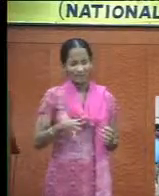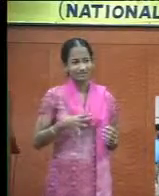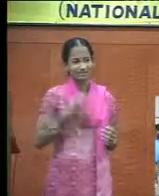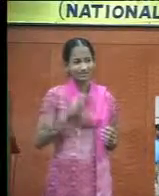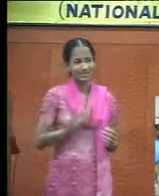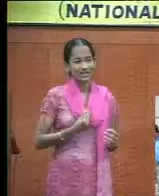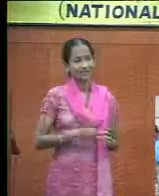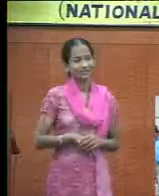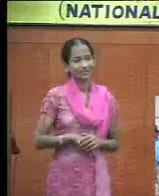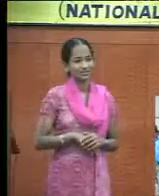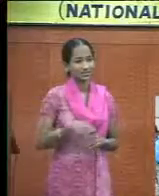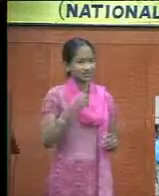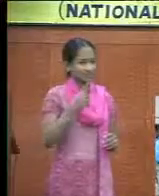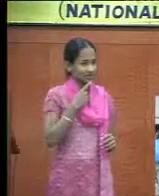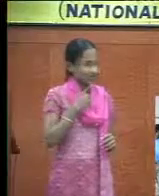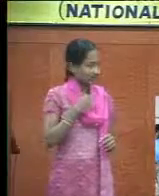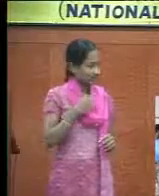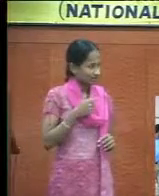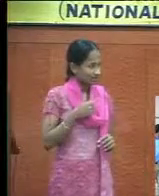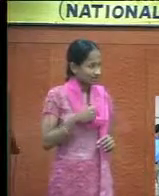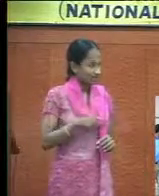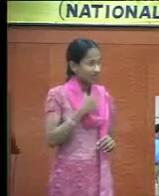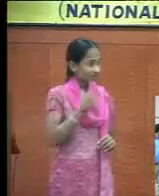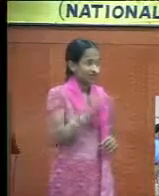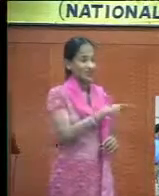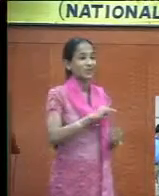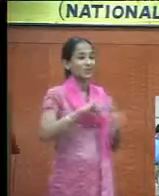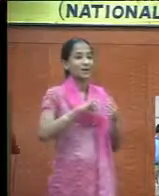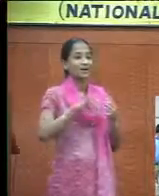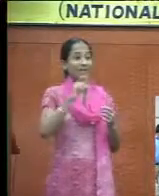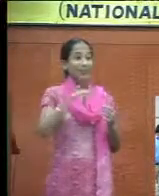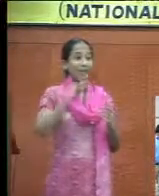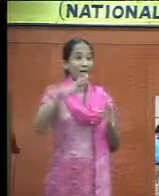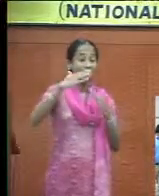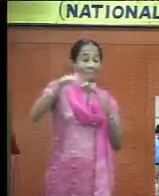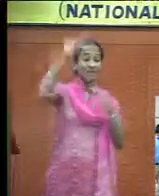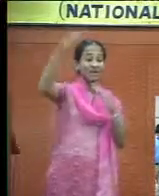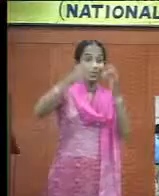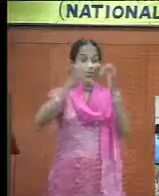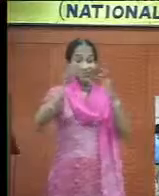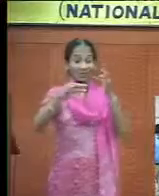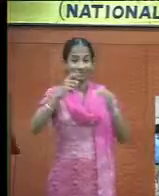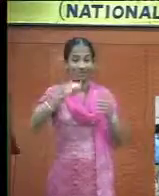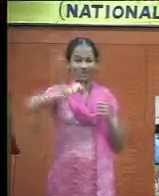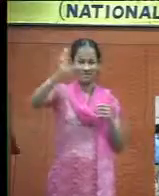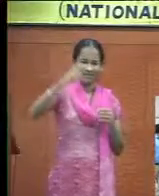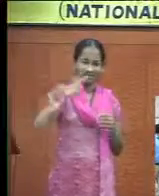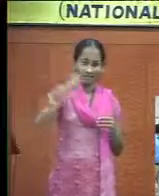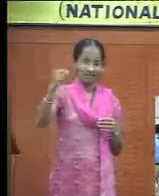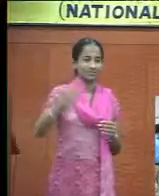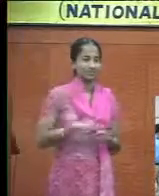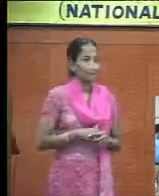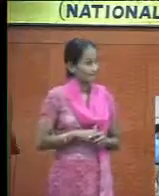I had to file the case in the Supreme Court through SLR. Okay. I was about to say. So you kindly explain why such things happen